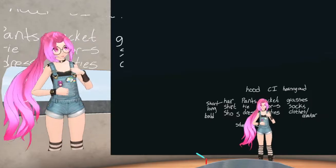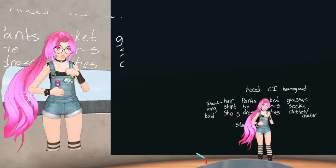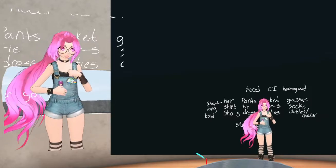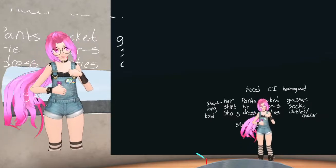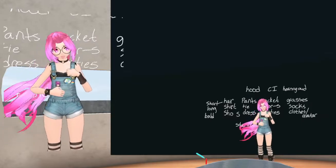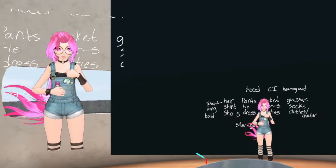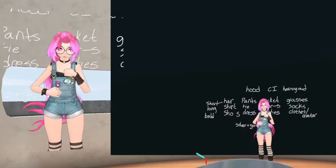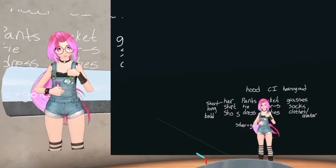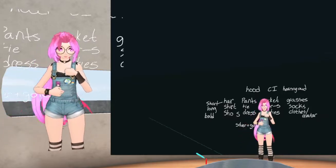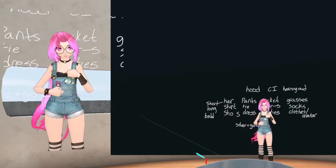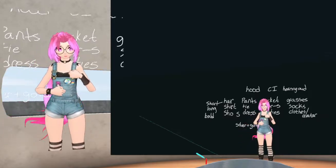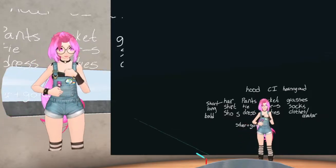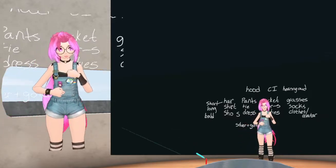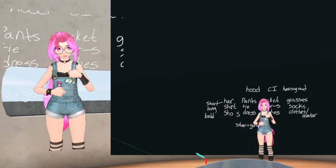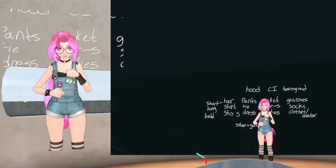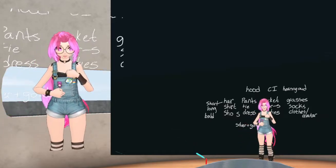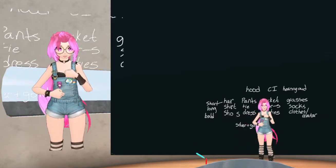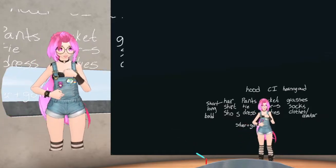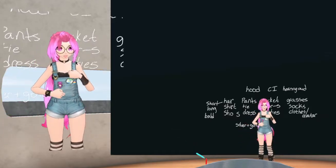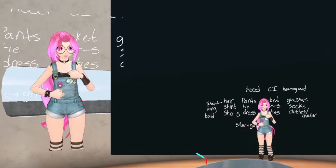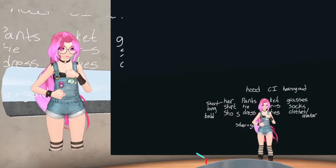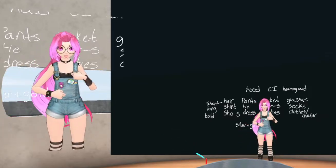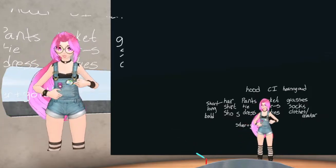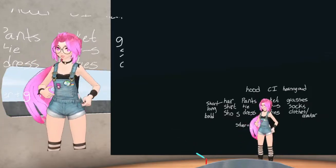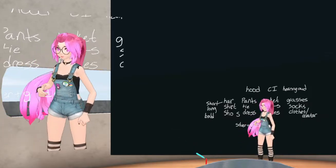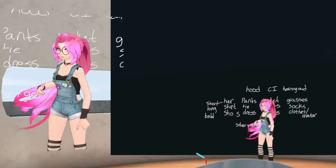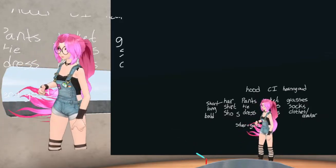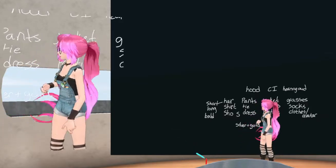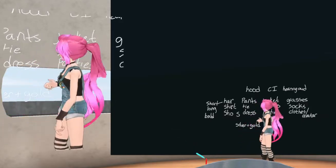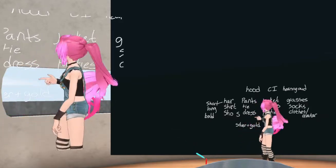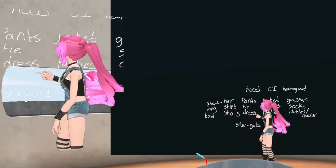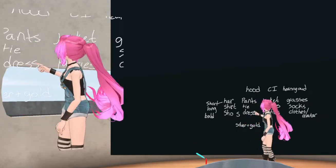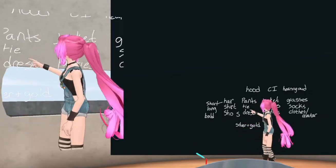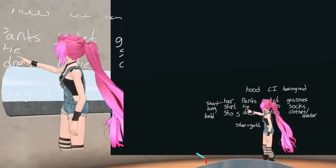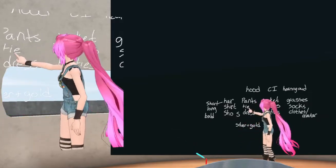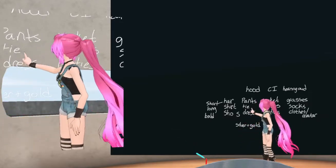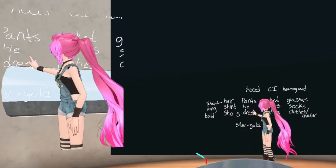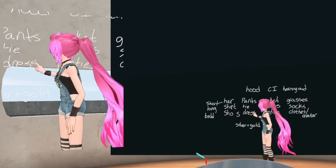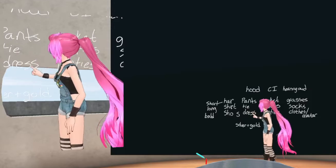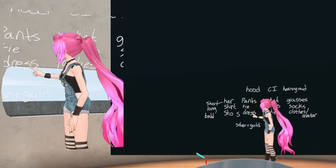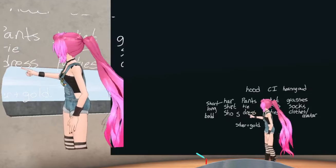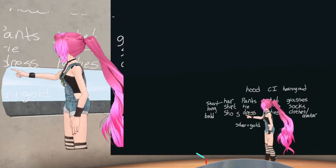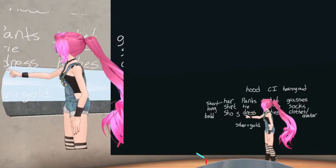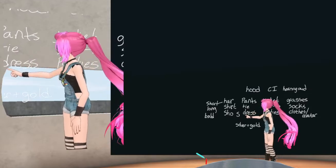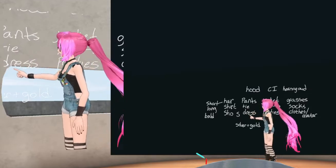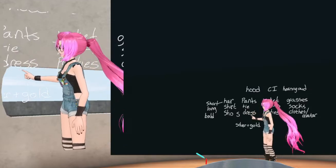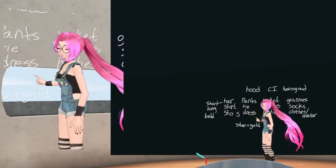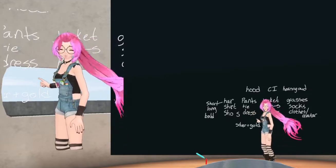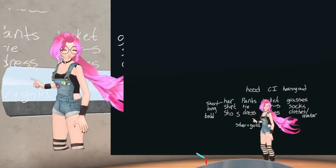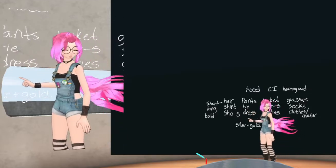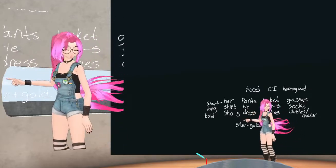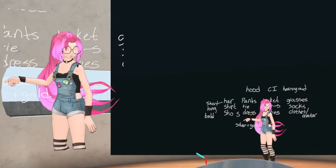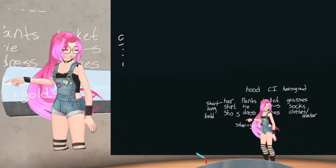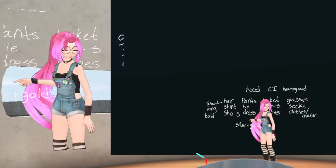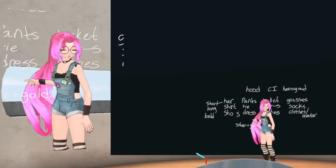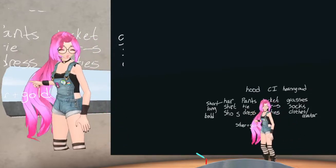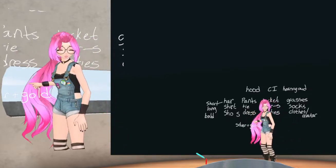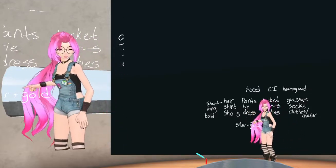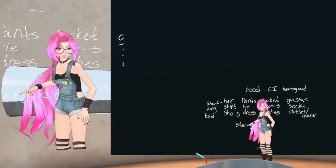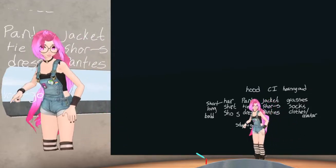Yeah. I'm so fancy because I got a tie. Tie. And then